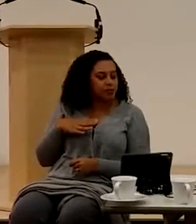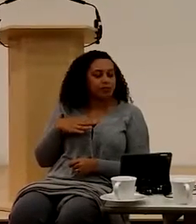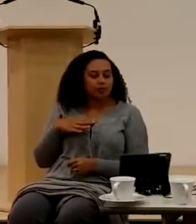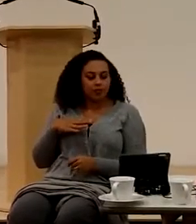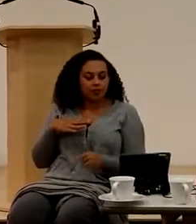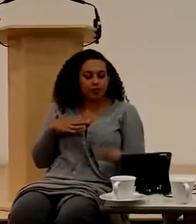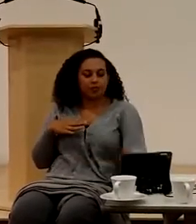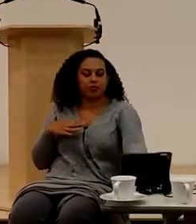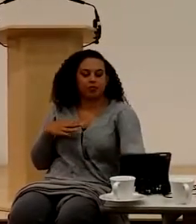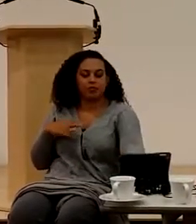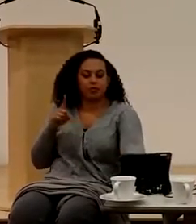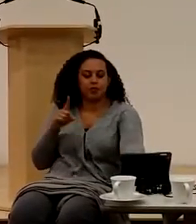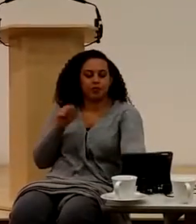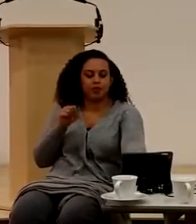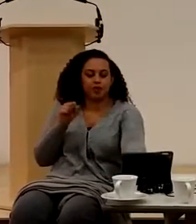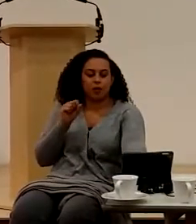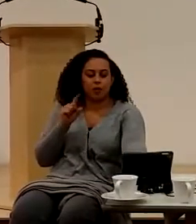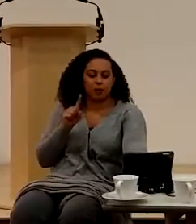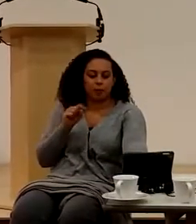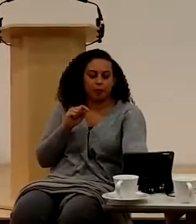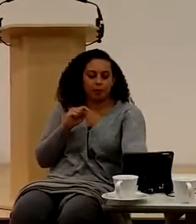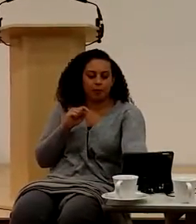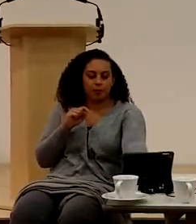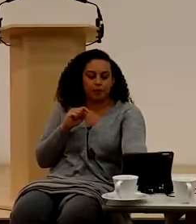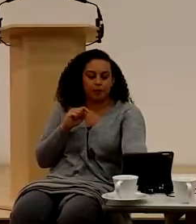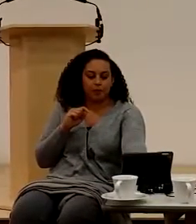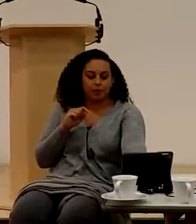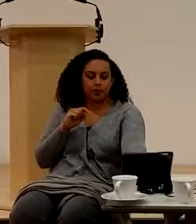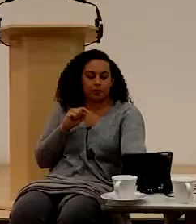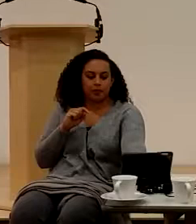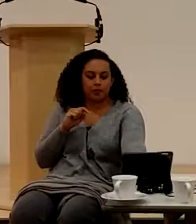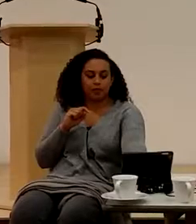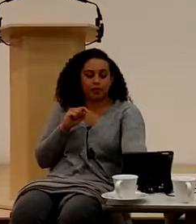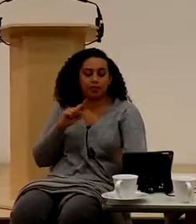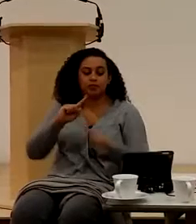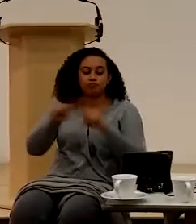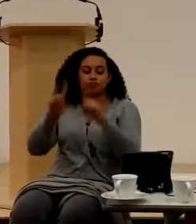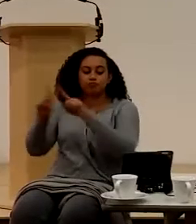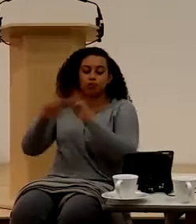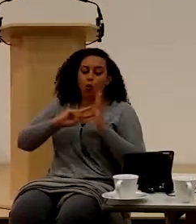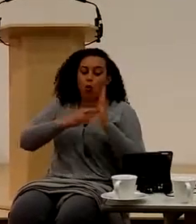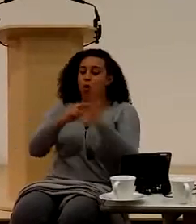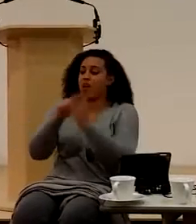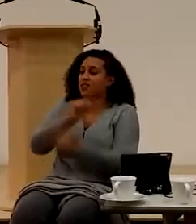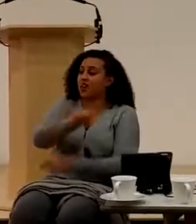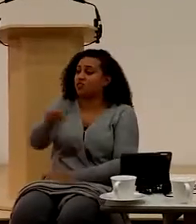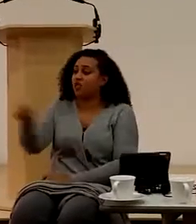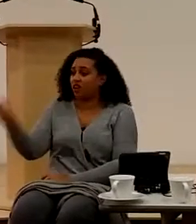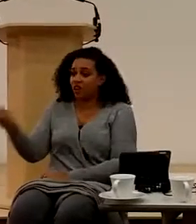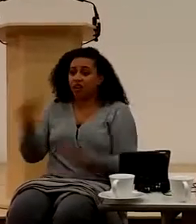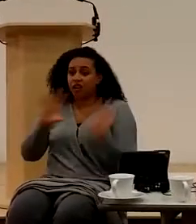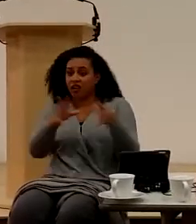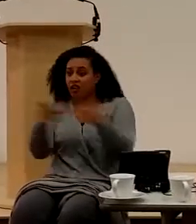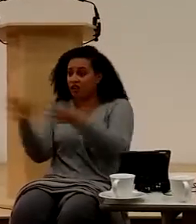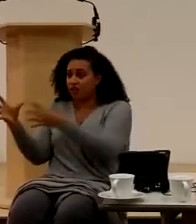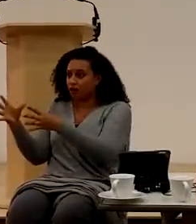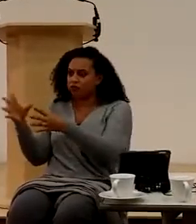or included in the social organisation of